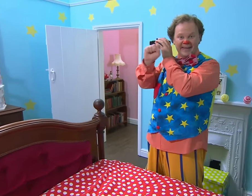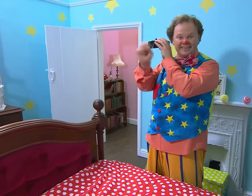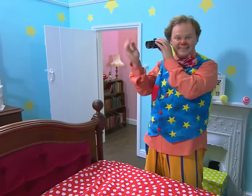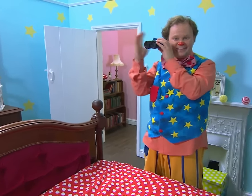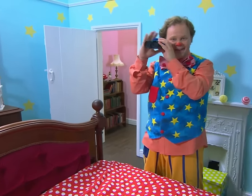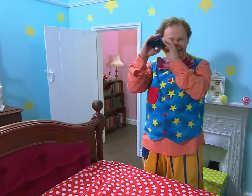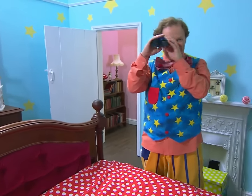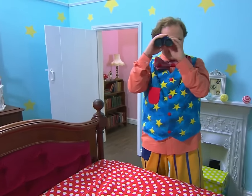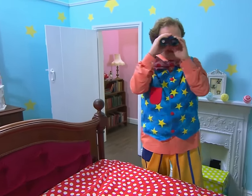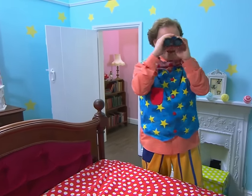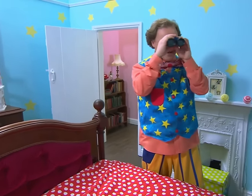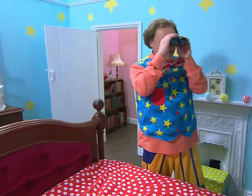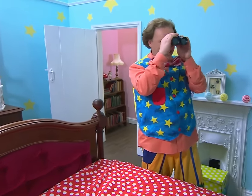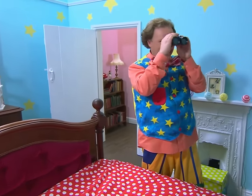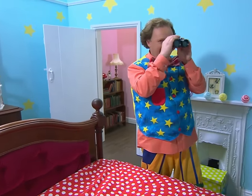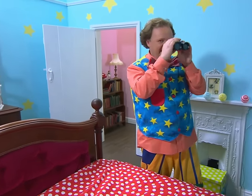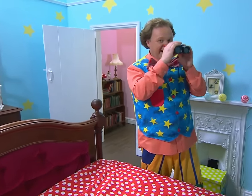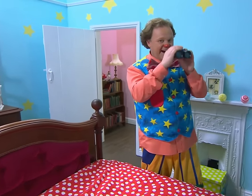Yes. Where's the bear?